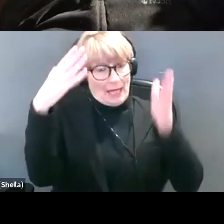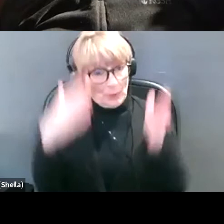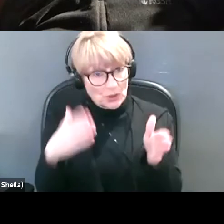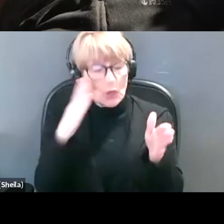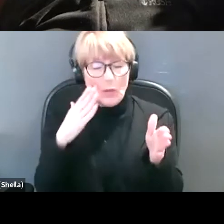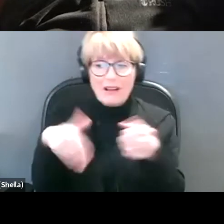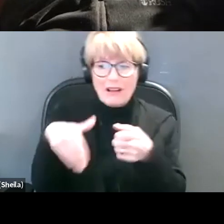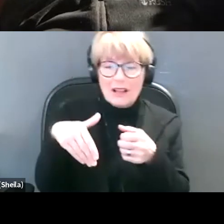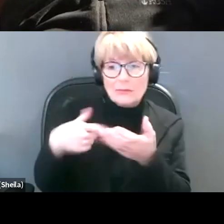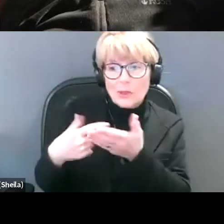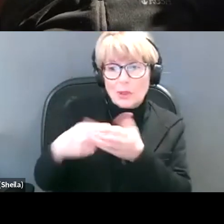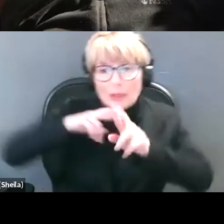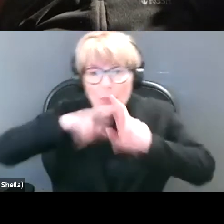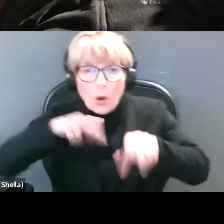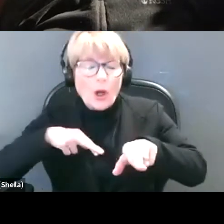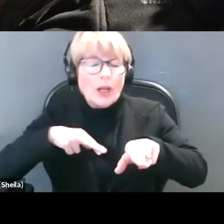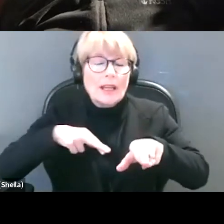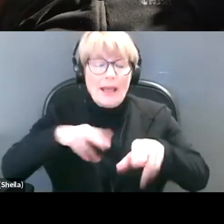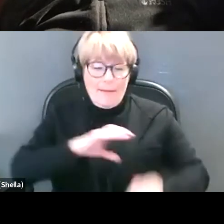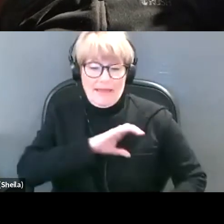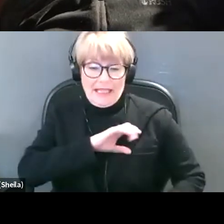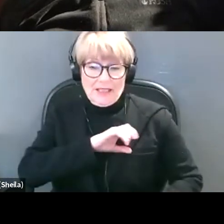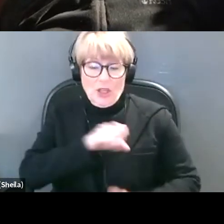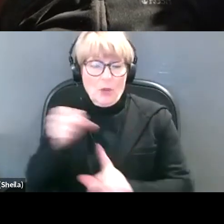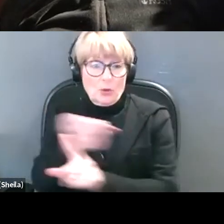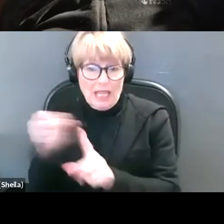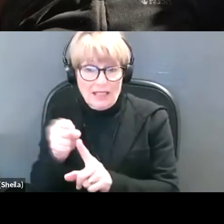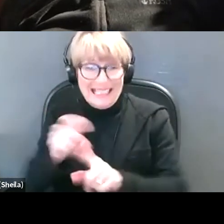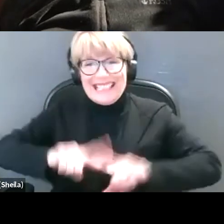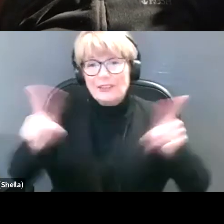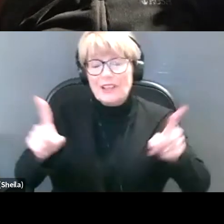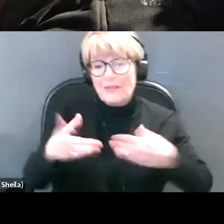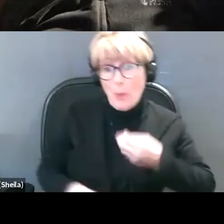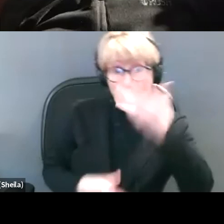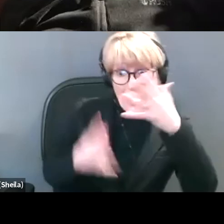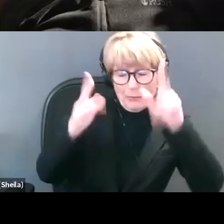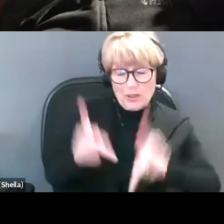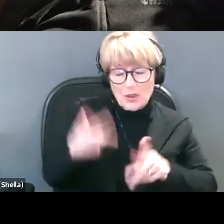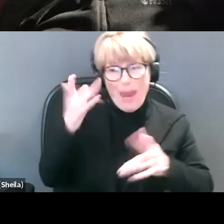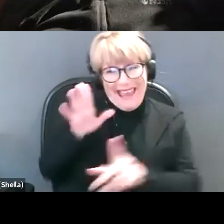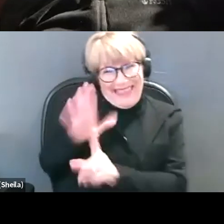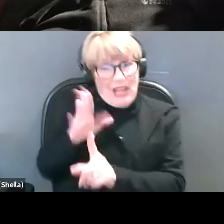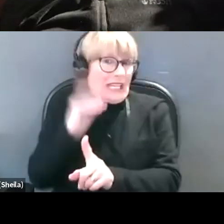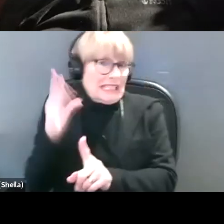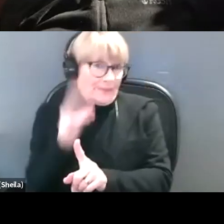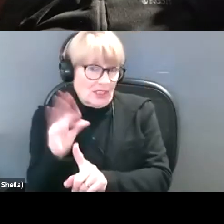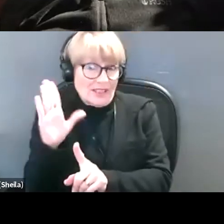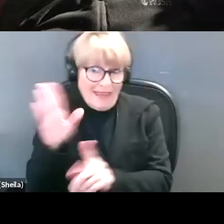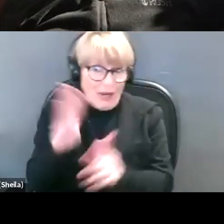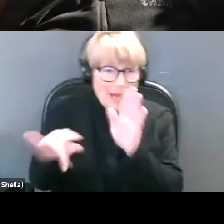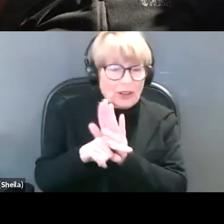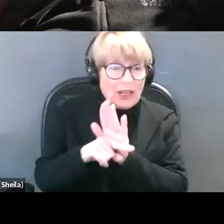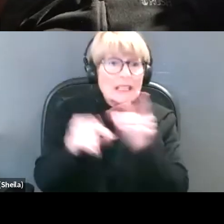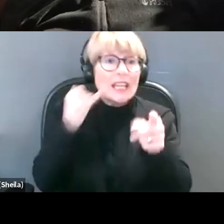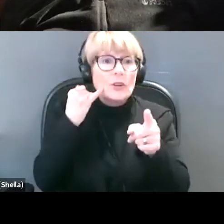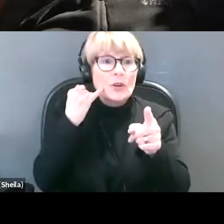police brutality in an inherently different way than a white person is going to do that, right? Because of the experiences that they've had. So I think one thing, if you take away